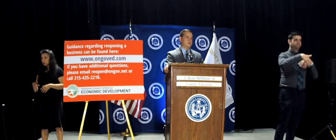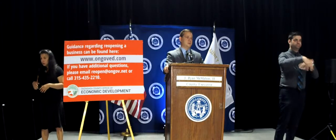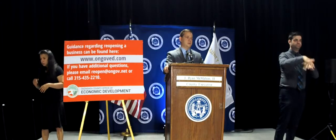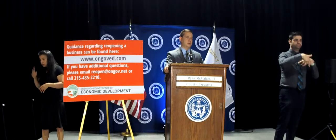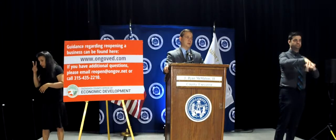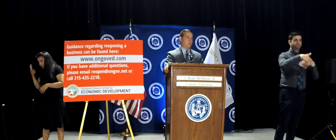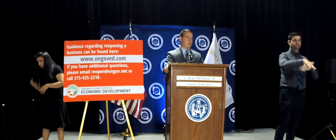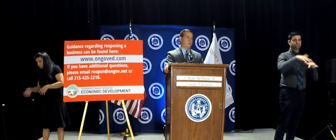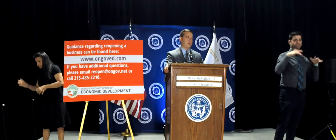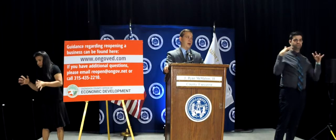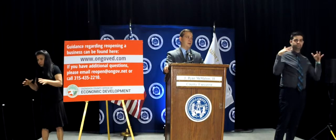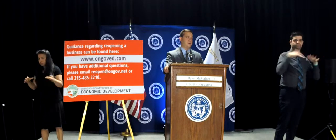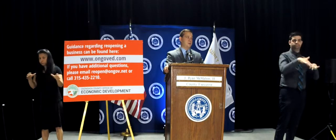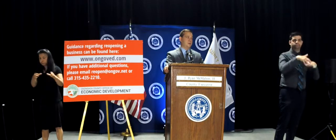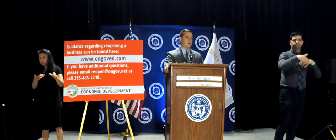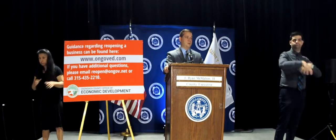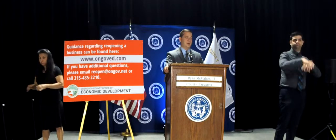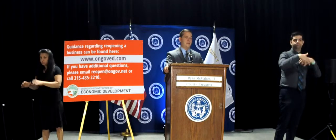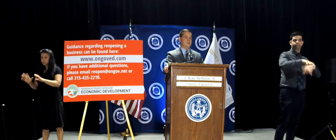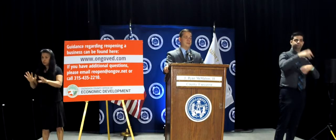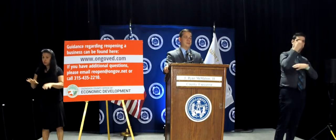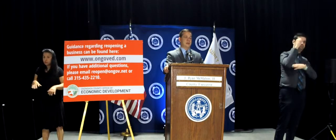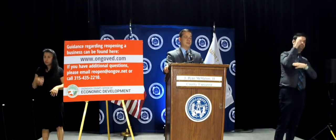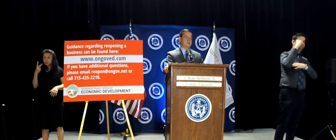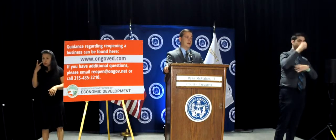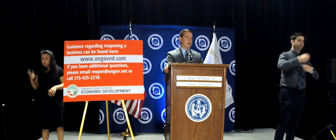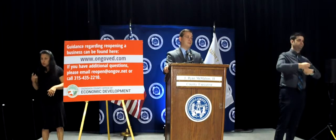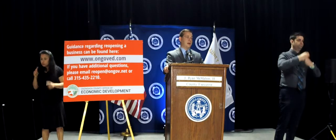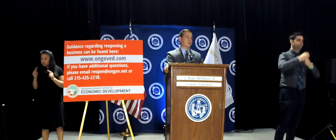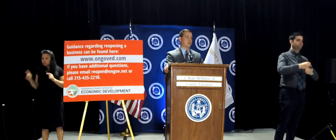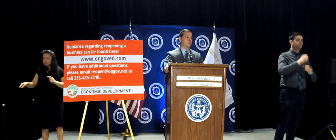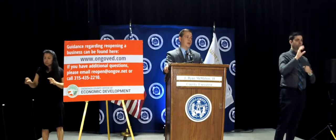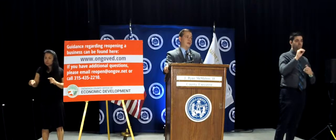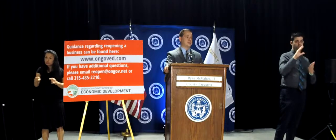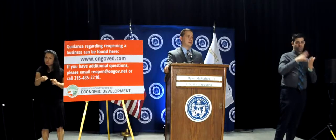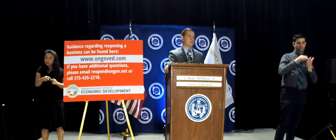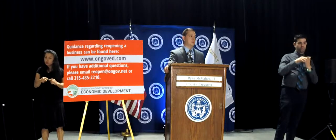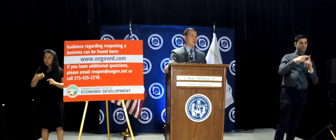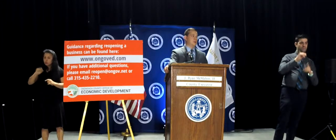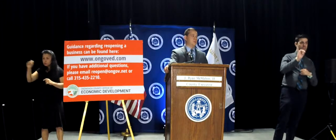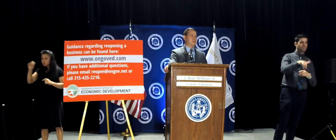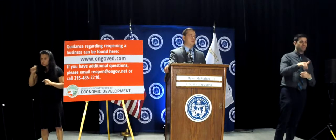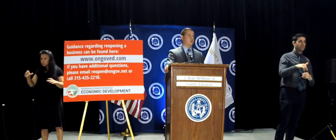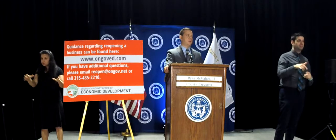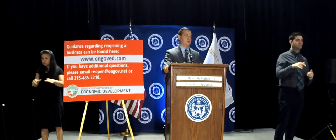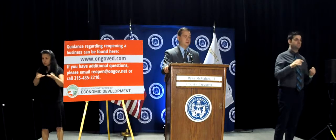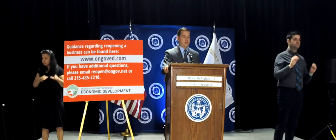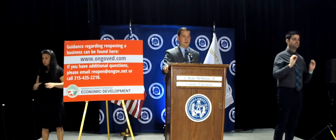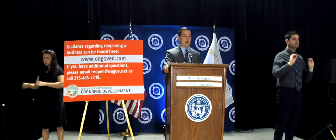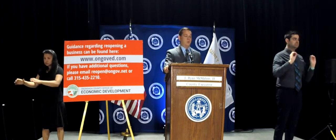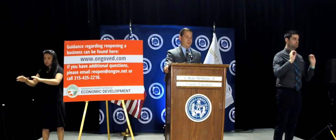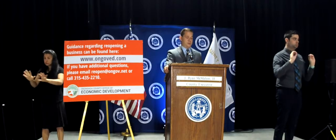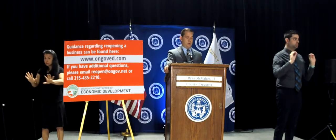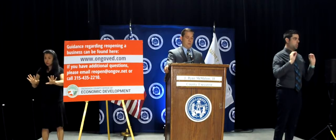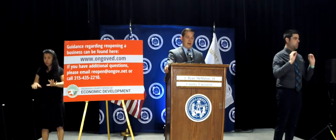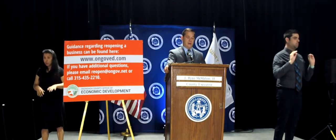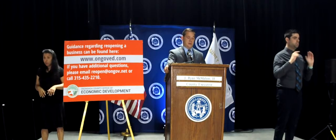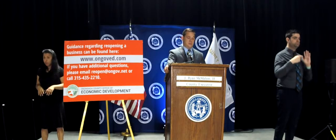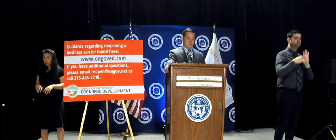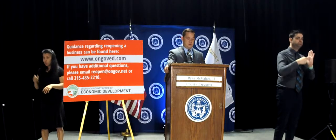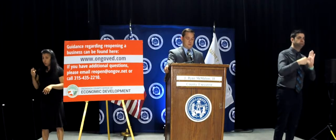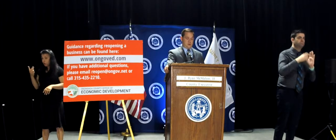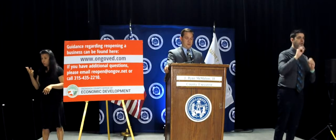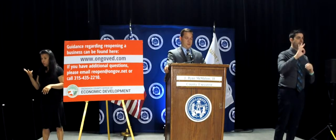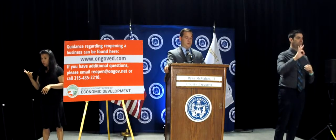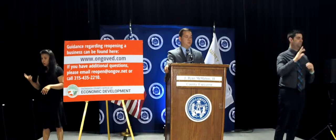And you learn a little bit from that. And we haven't seen cases yet. I have Dr. Gupta asking specifically, I want you to go back